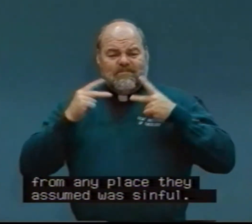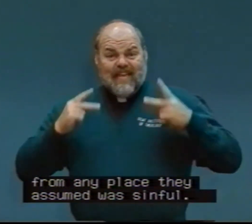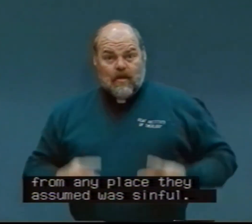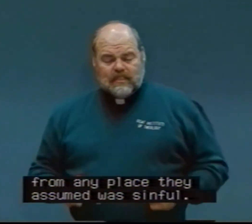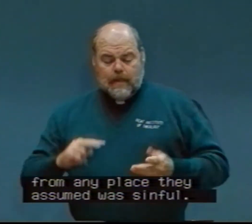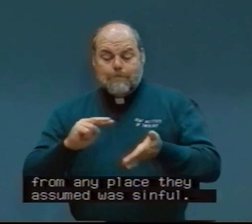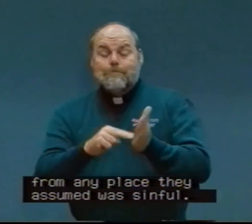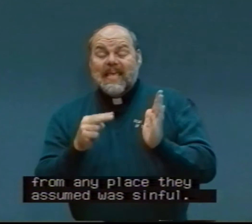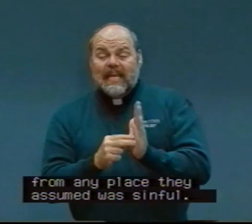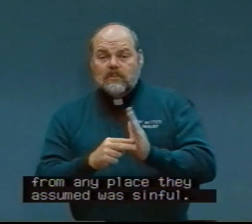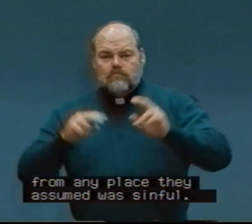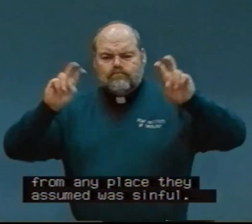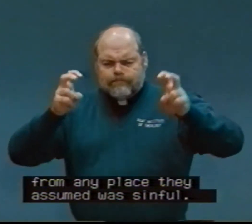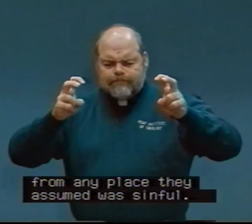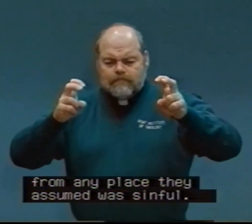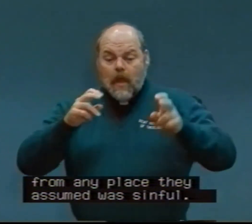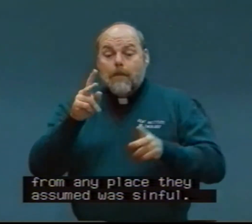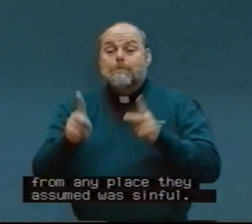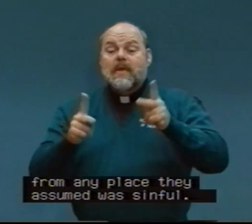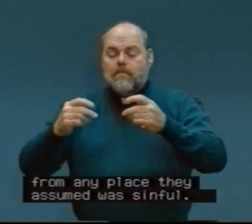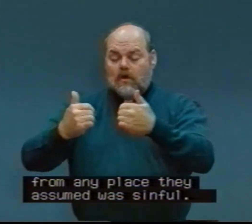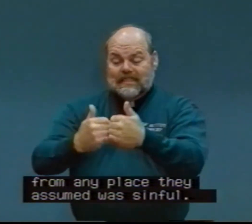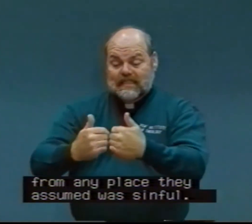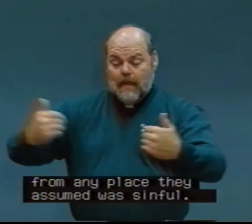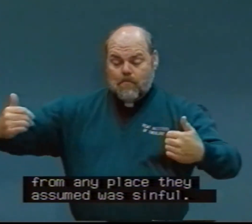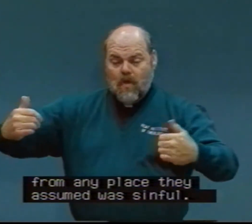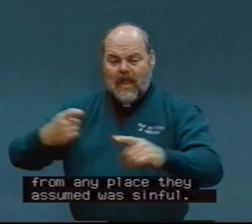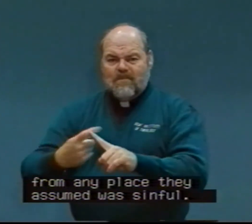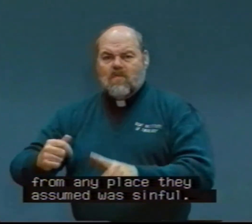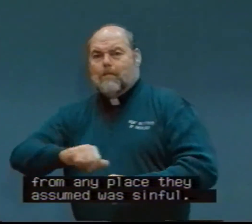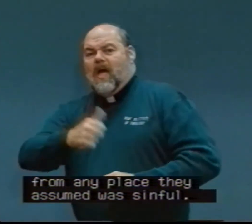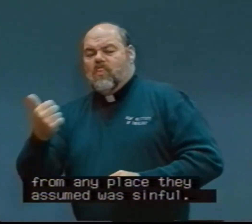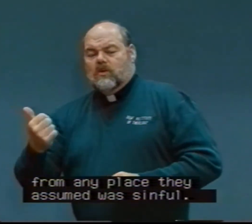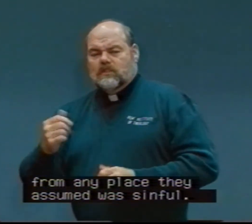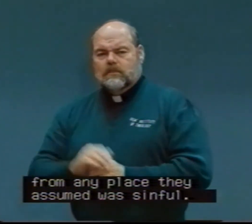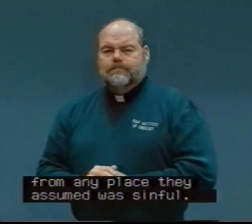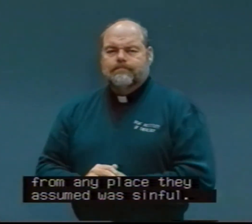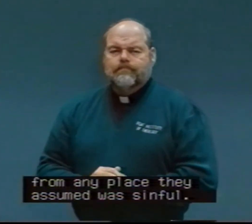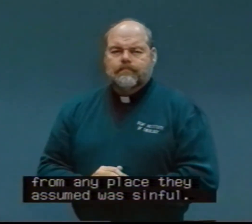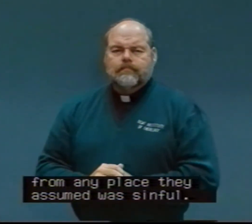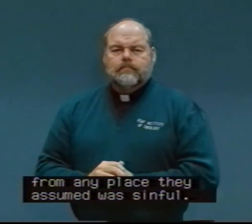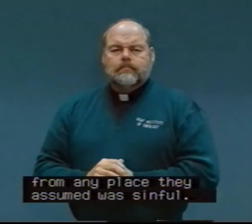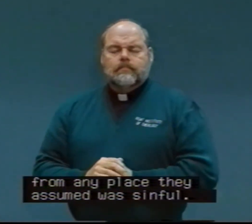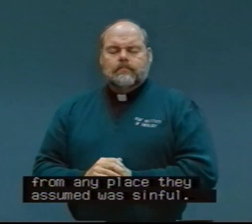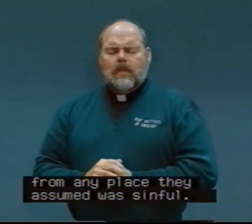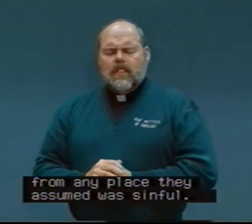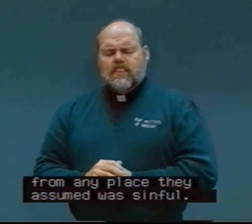The word Pharisees means the people separated from others.